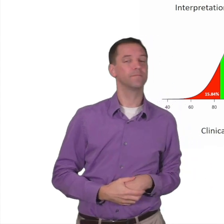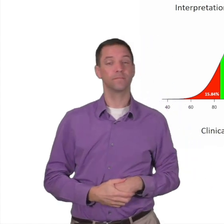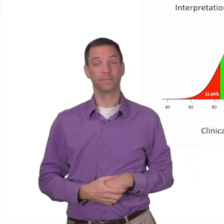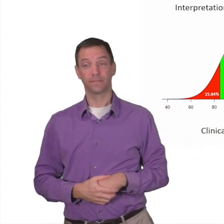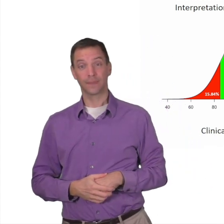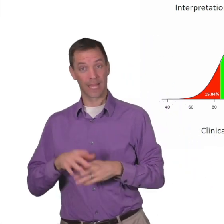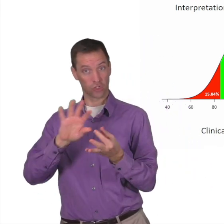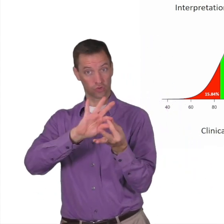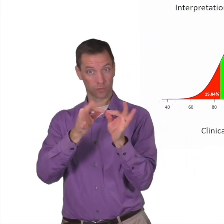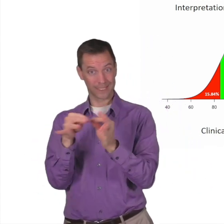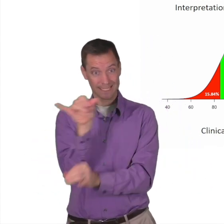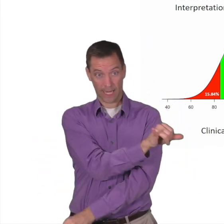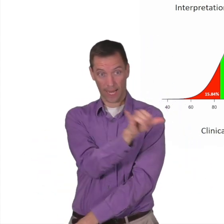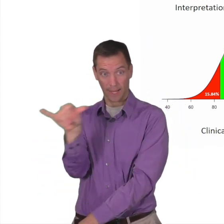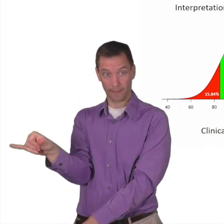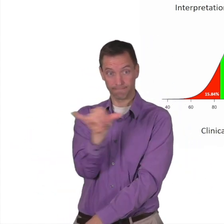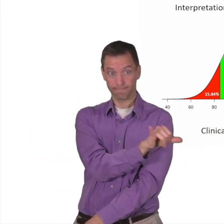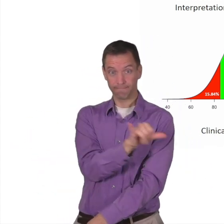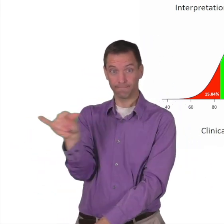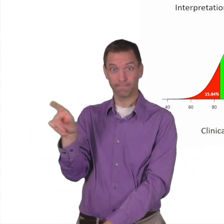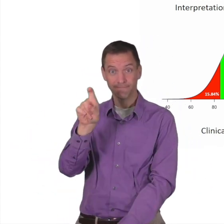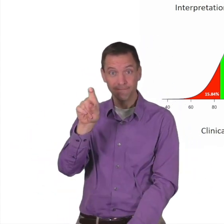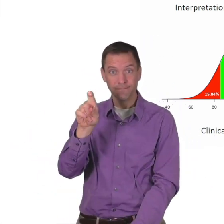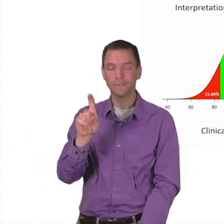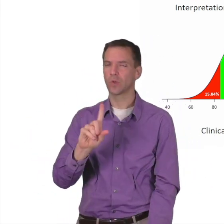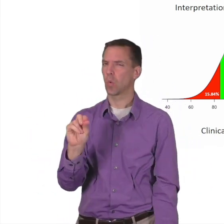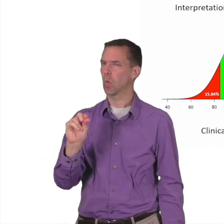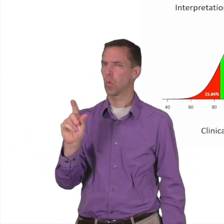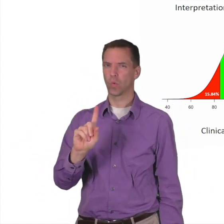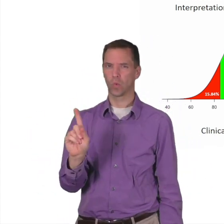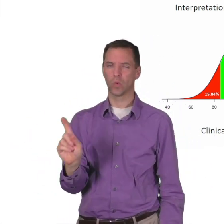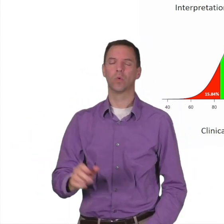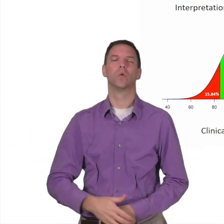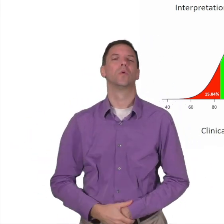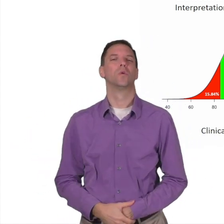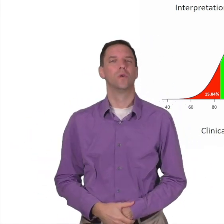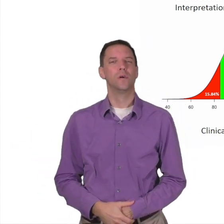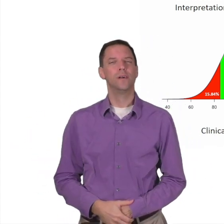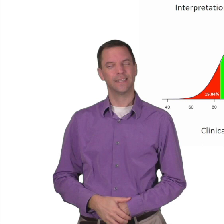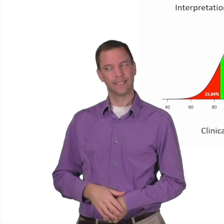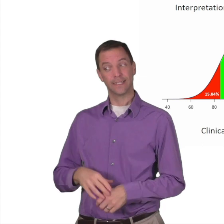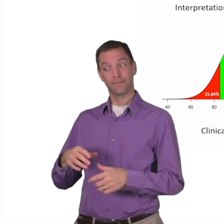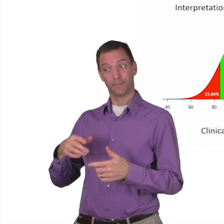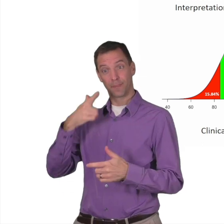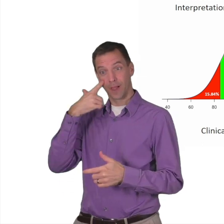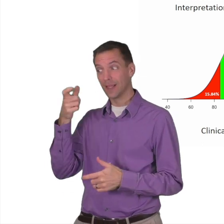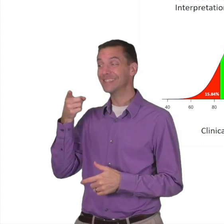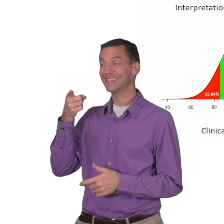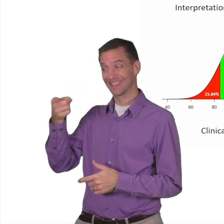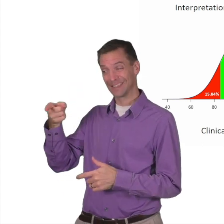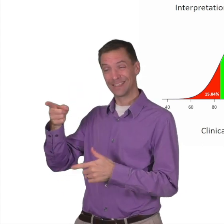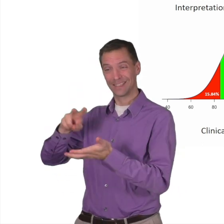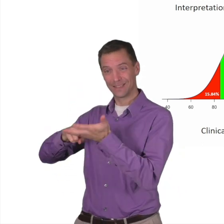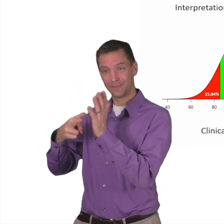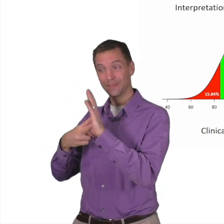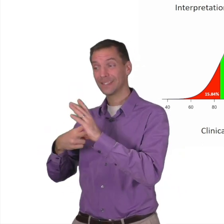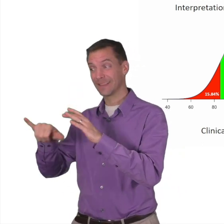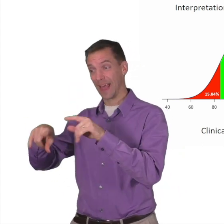sample is a 95. Is the interpretation the same? No, it is not. And that's